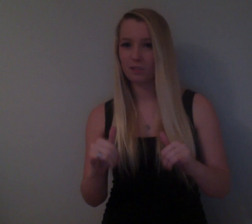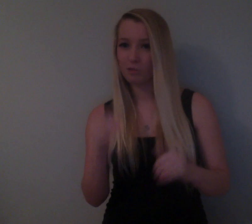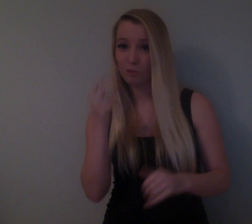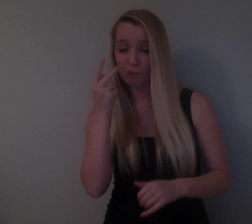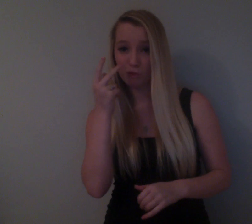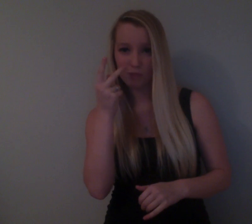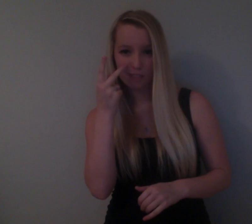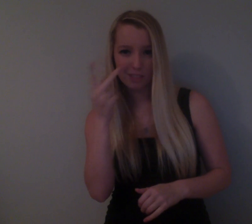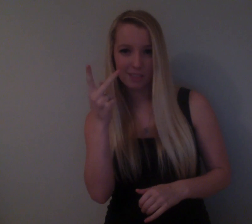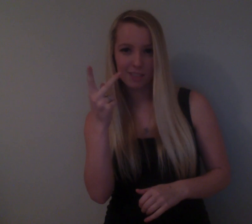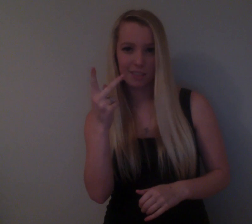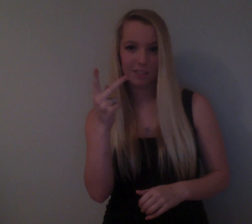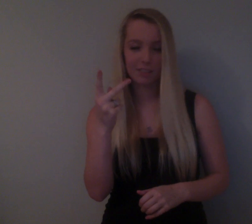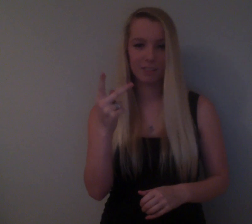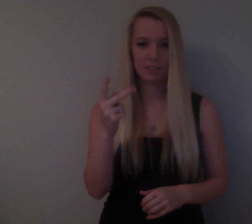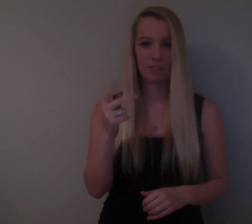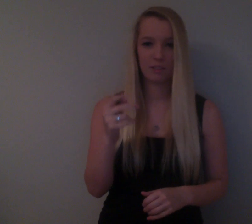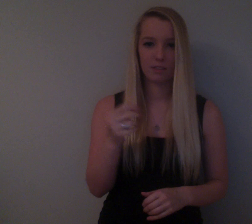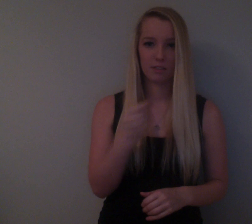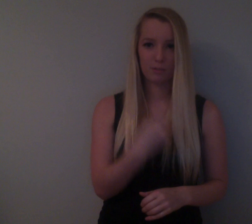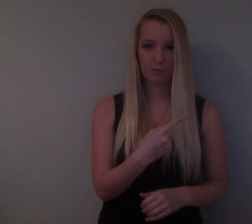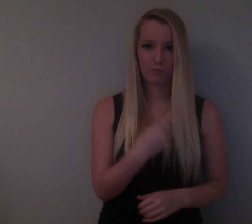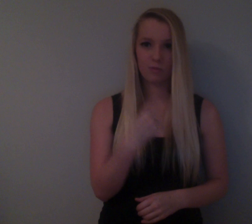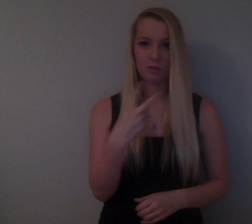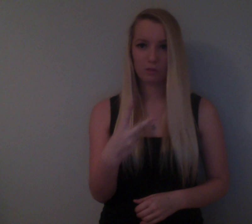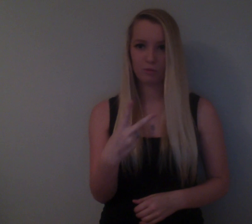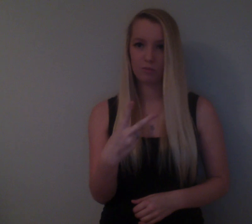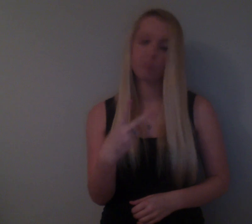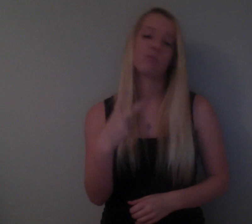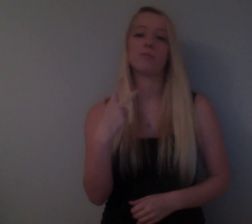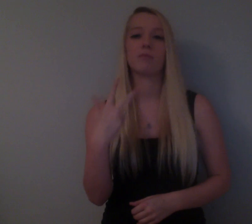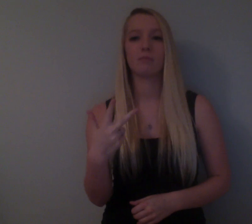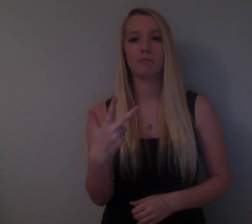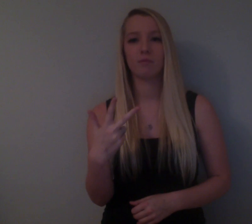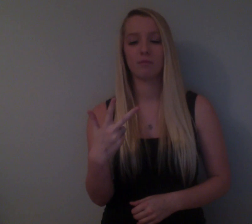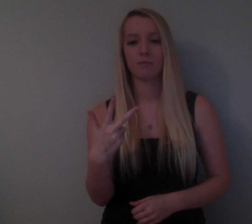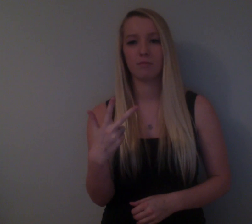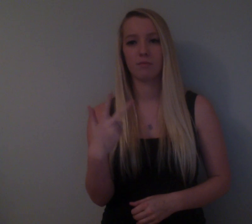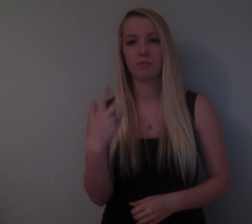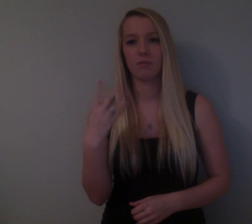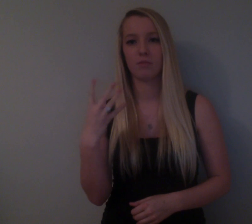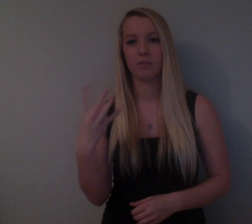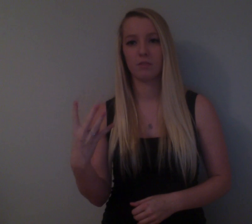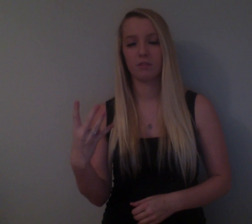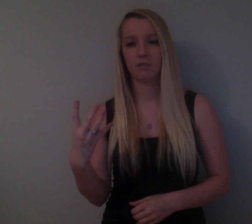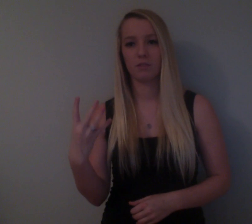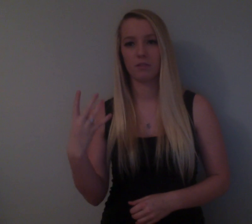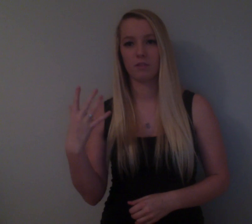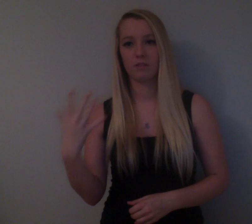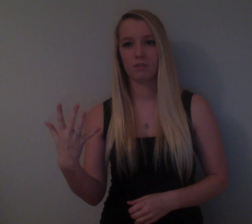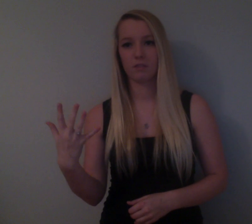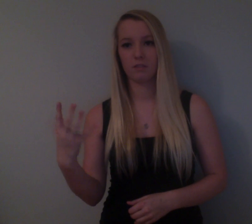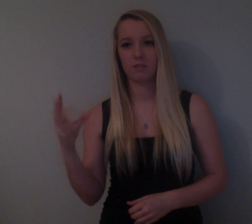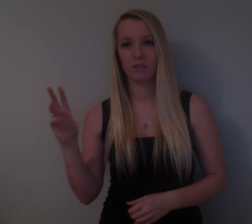add 7 to it. 1, 2, 3, 4, 5,